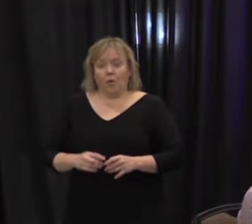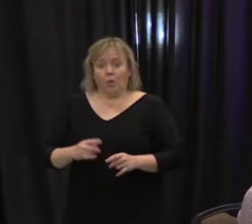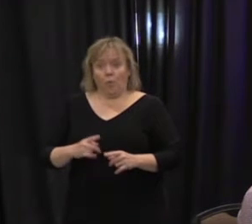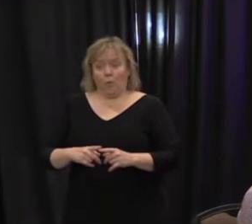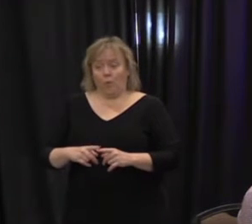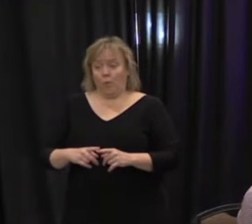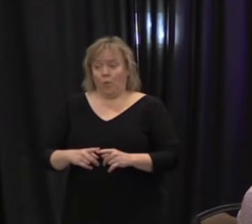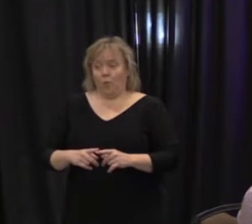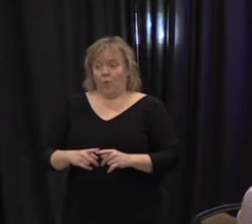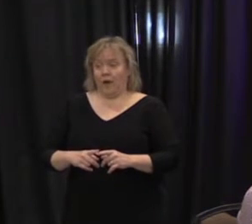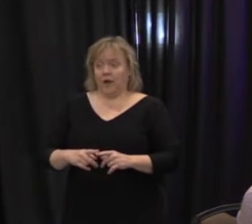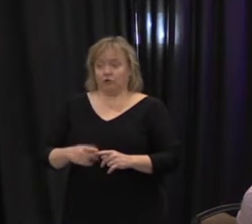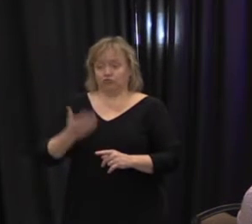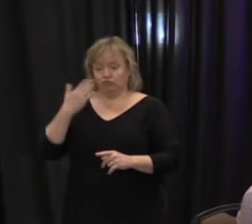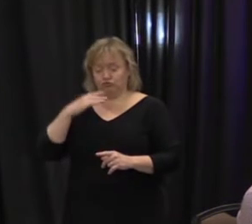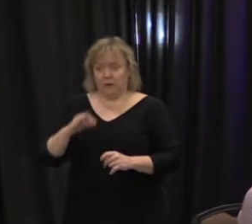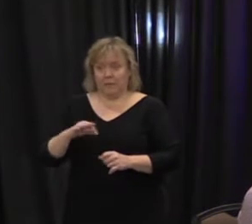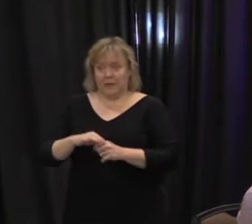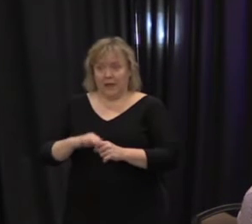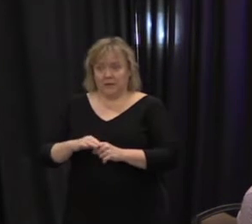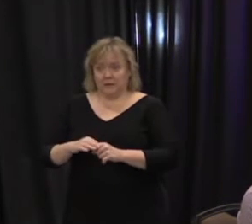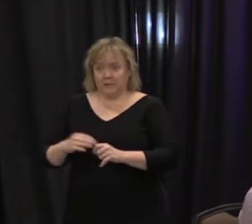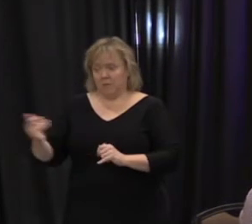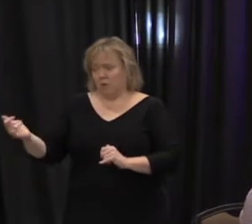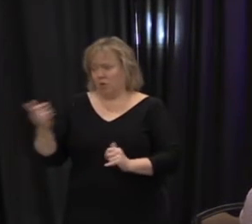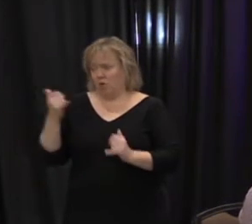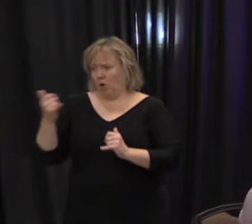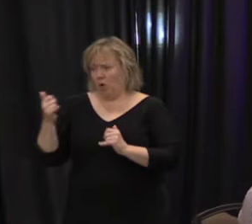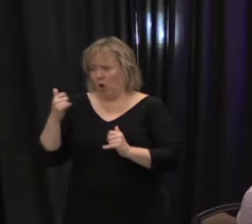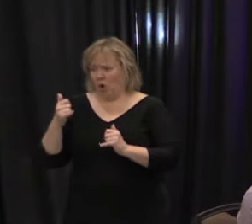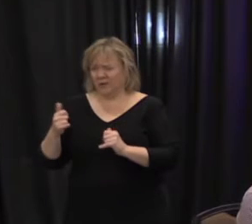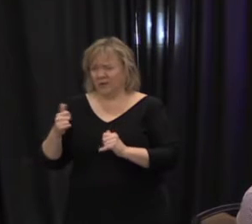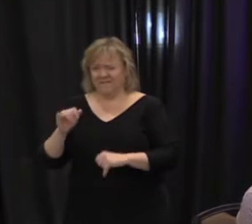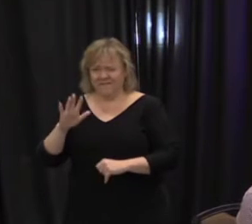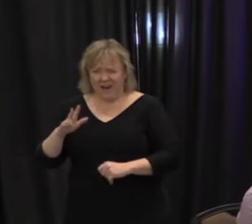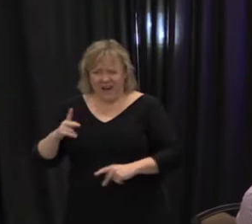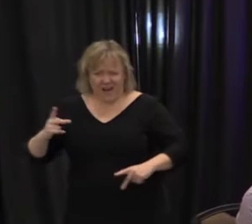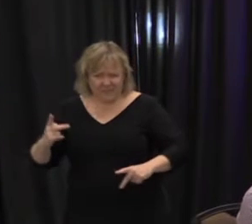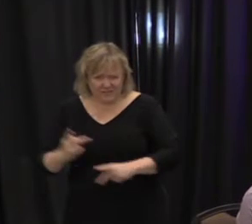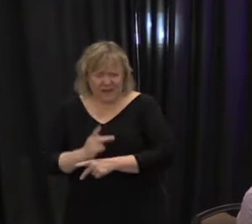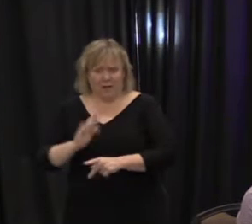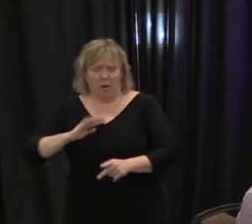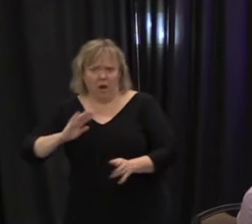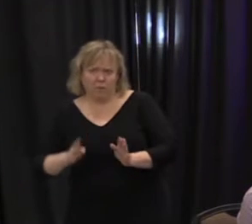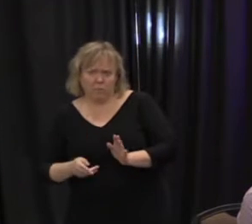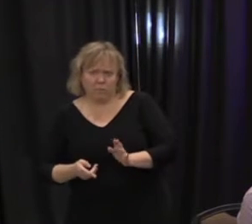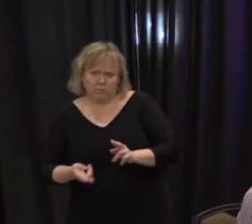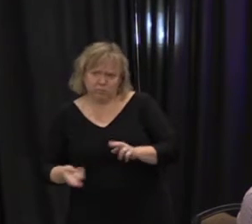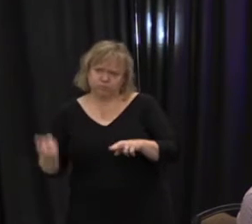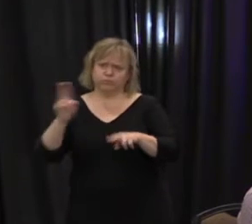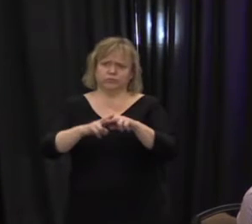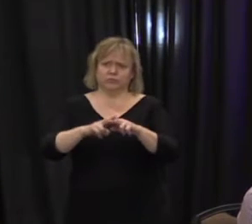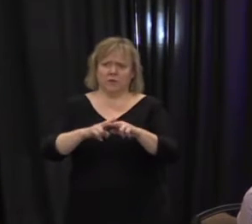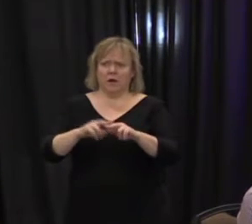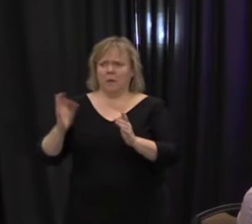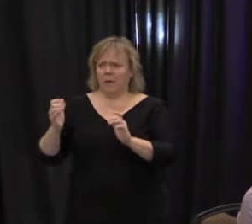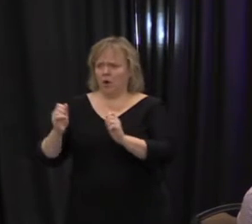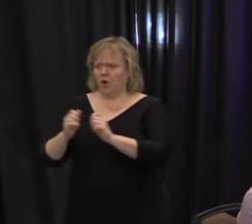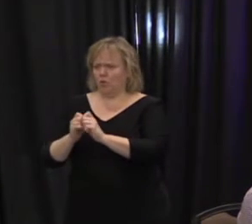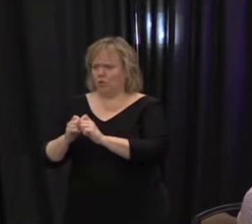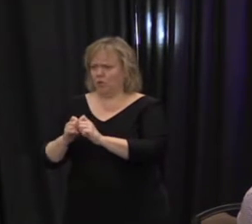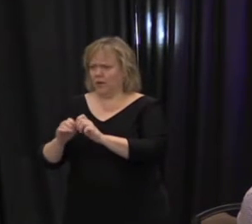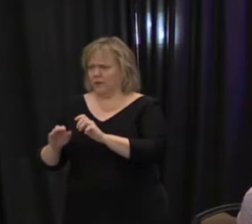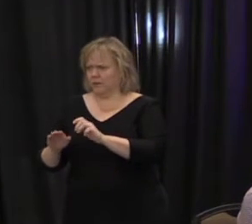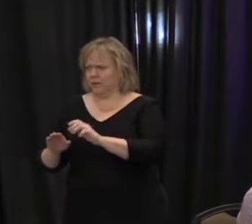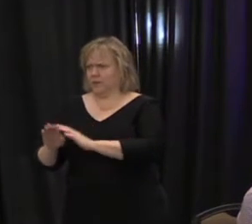so significantly after Trump was elected, more significantly by 5 times than even general suicide hotlines went up. This had an impact on trans lives